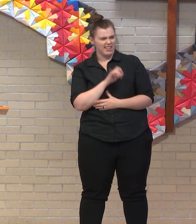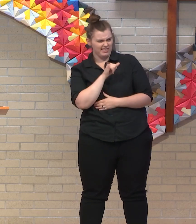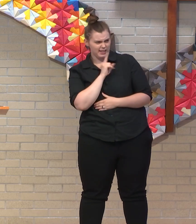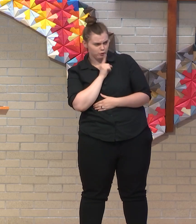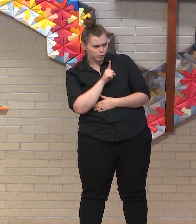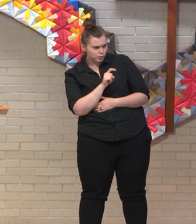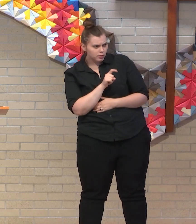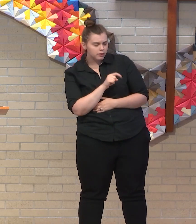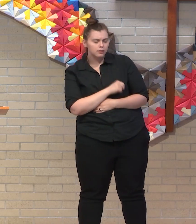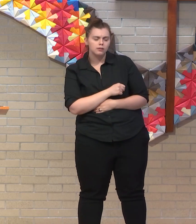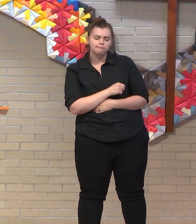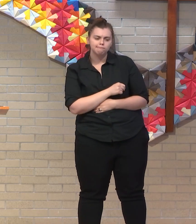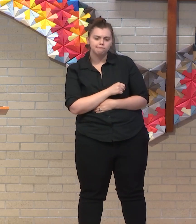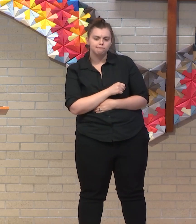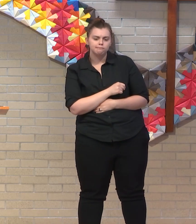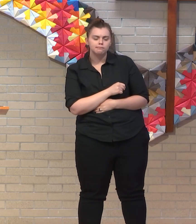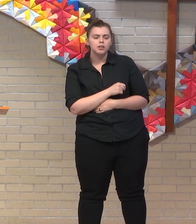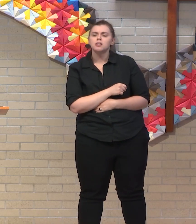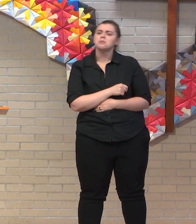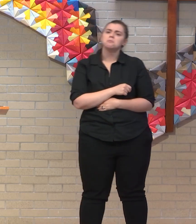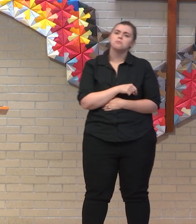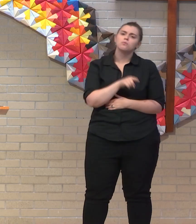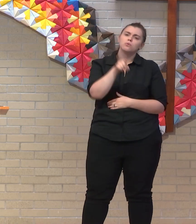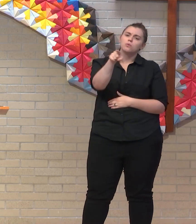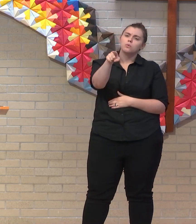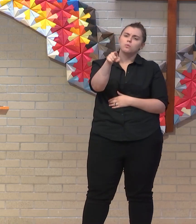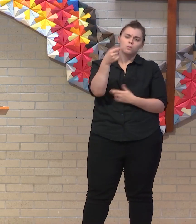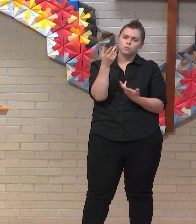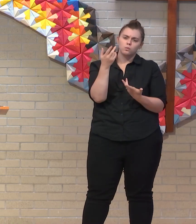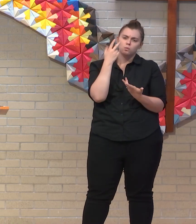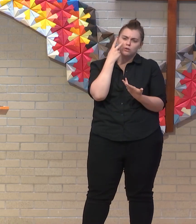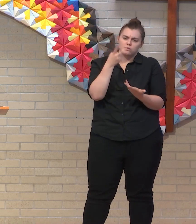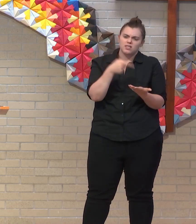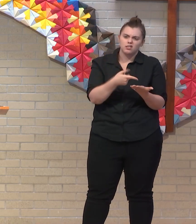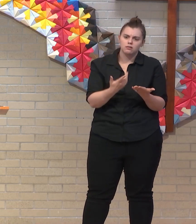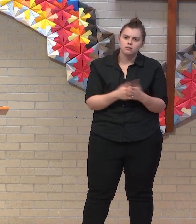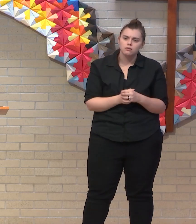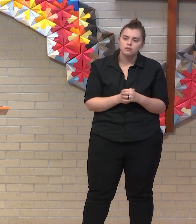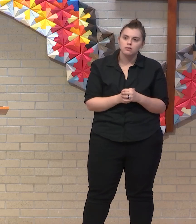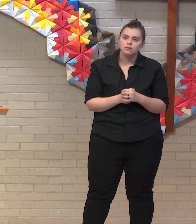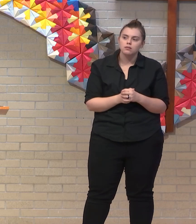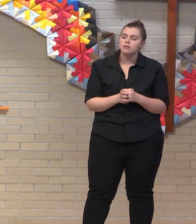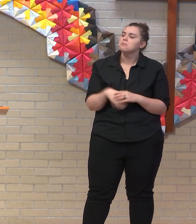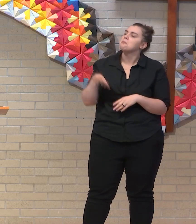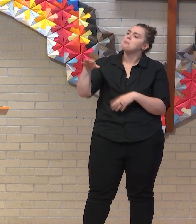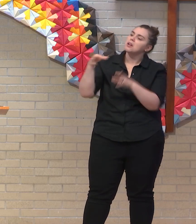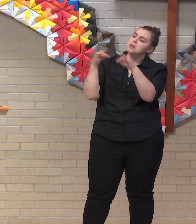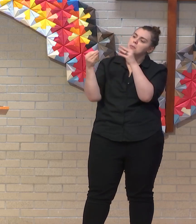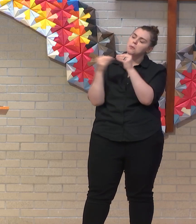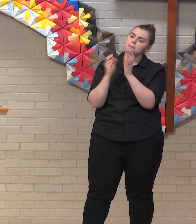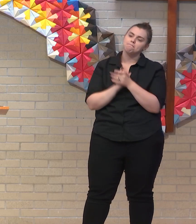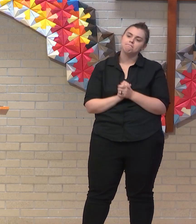that true? What do you see in this? Say more about that.